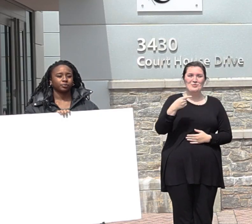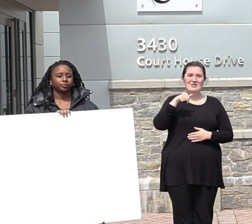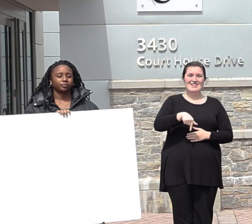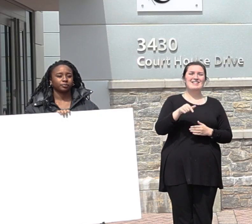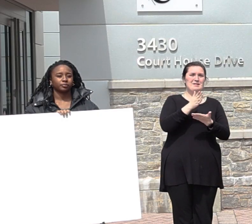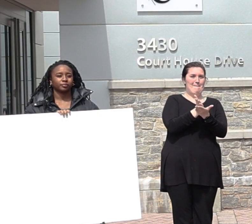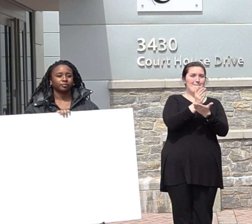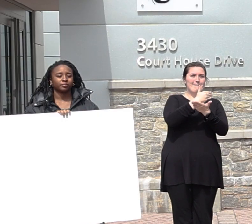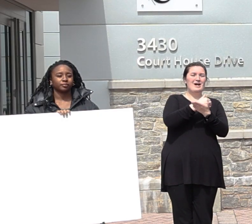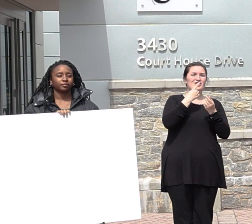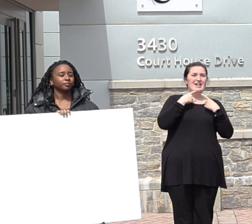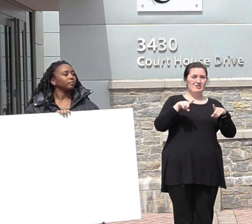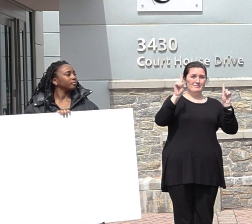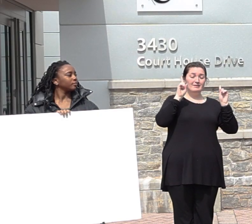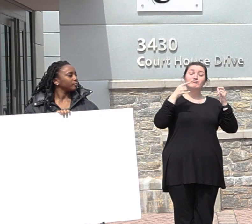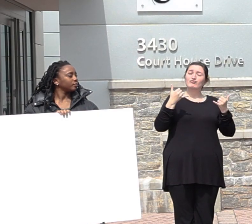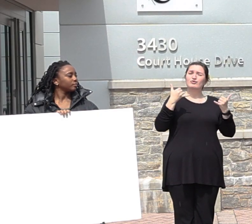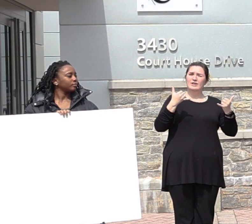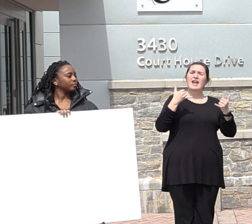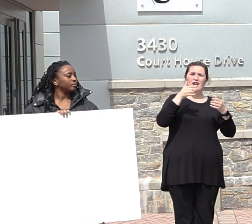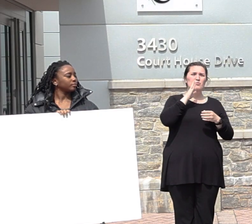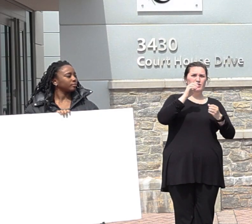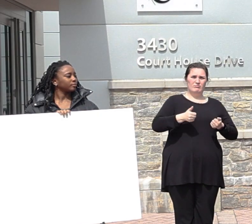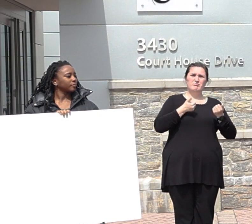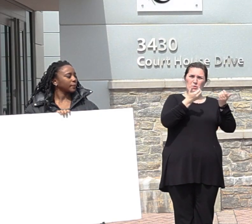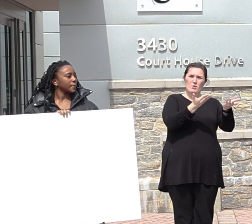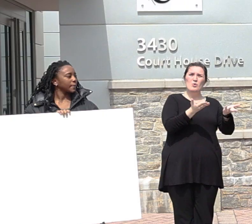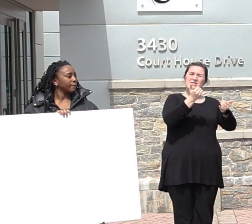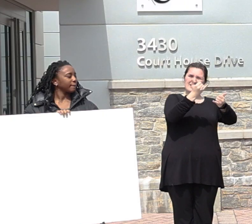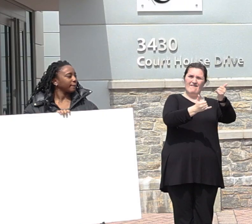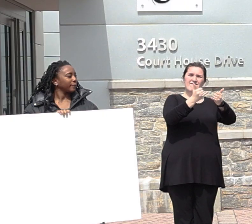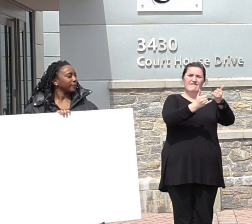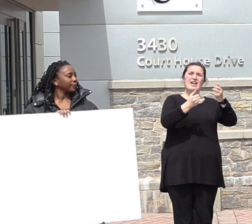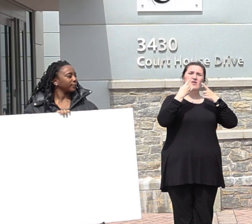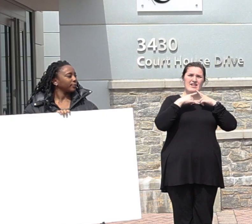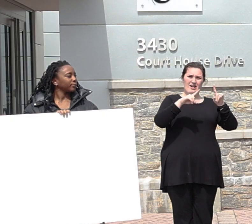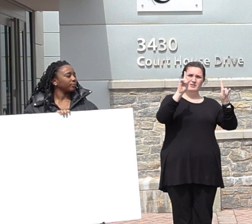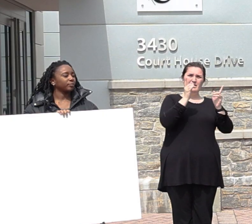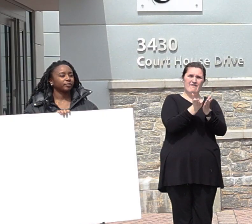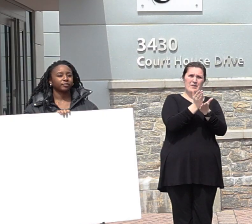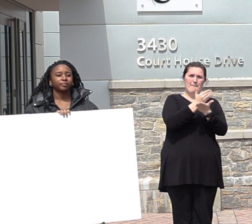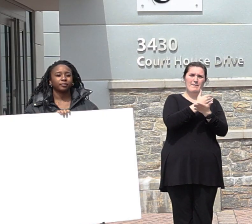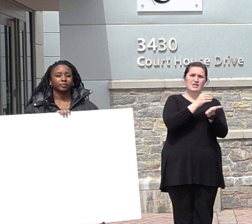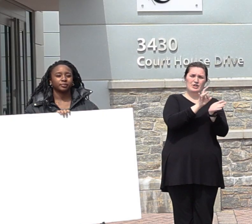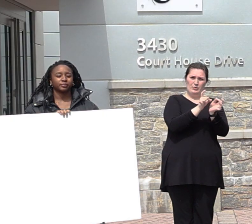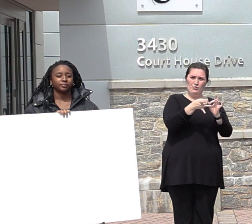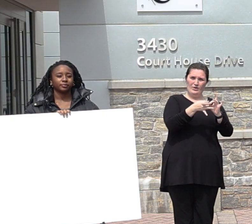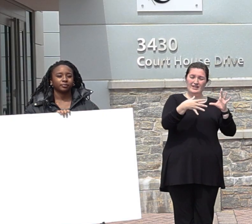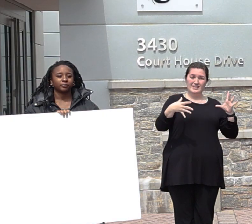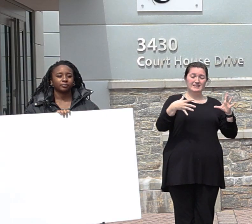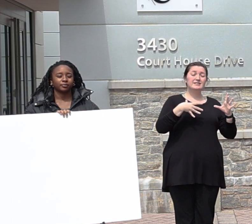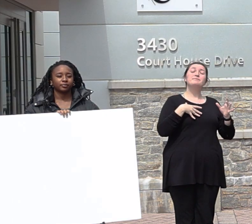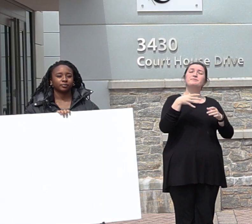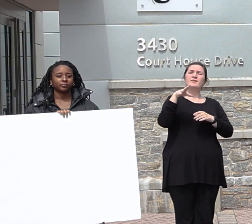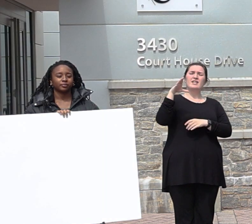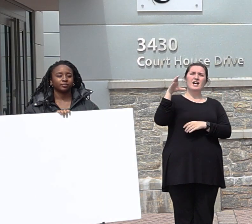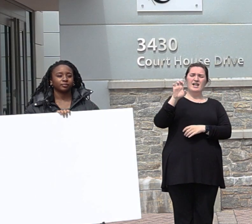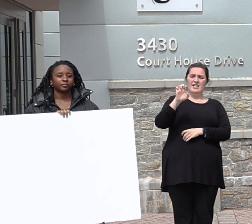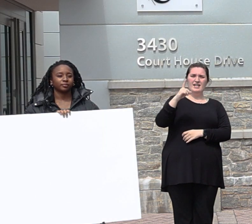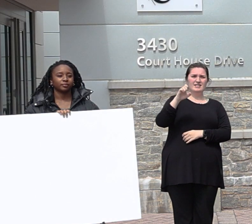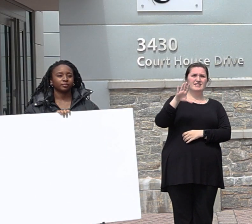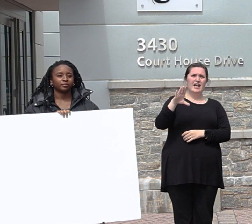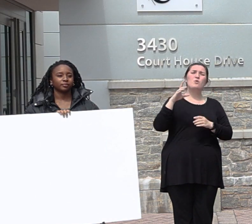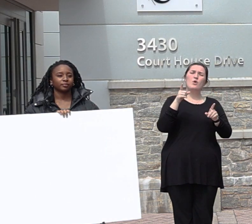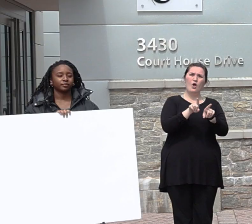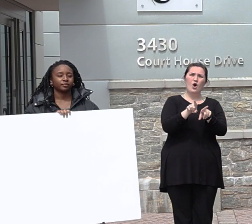his final capital and operating budget as Howard County Executive. Ahead of that release, the County Executive will share key details on our plans for education funding